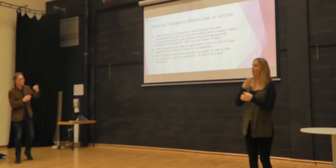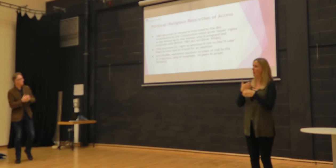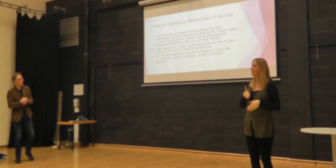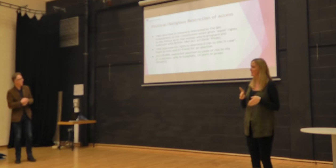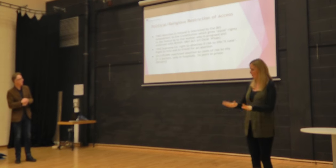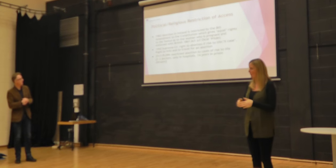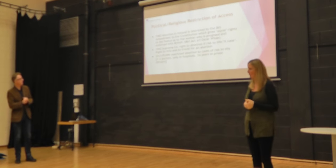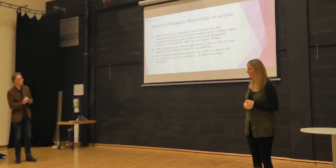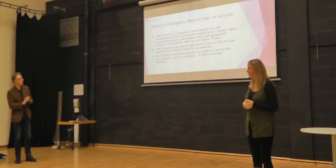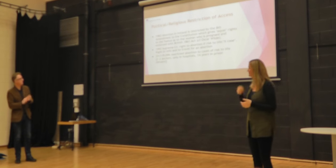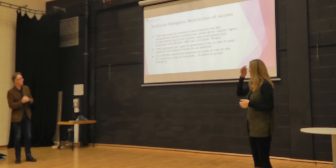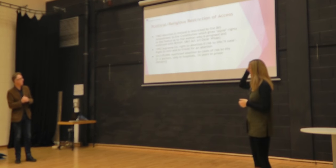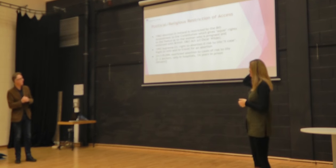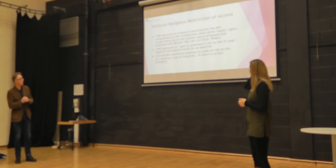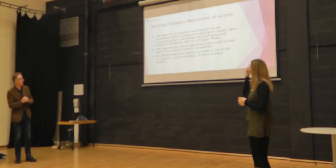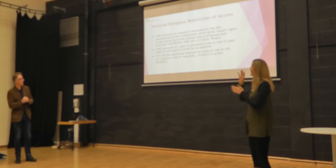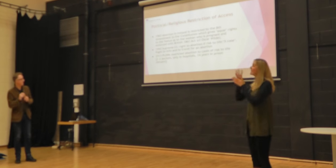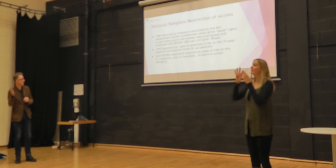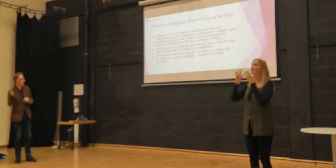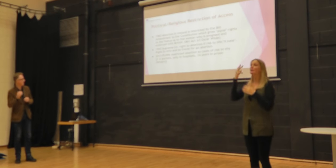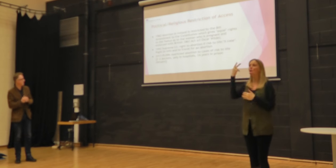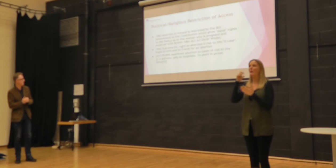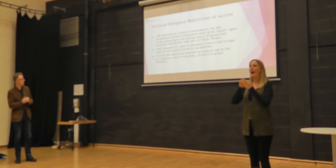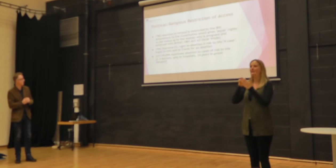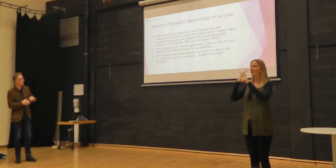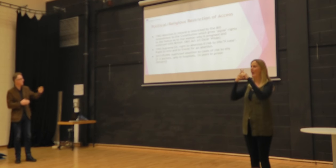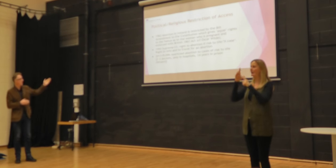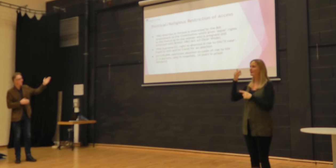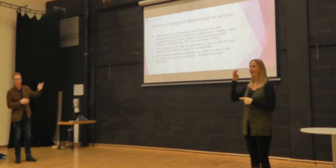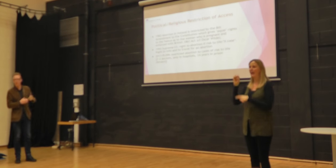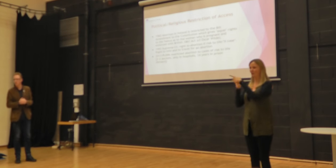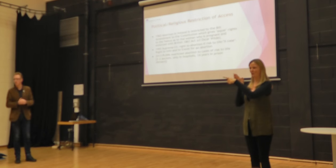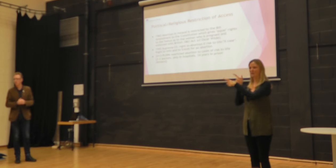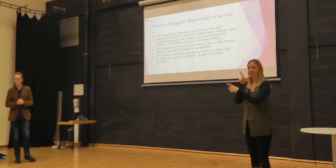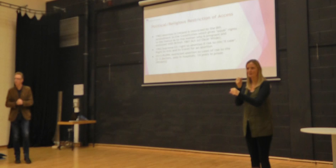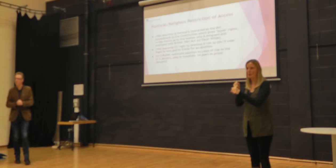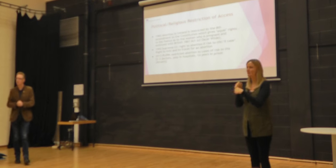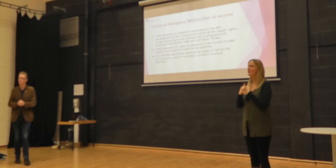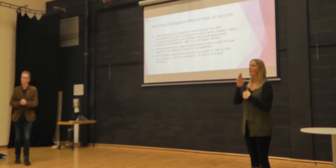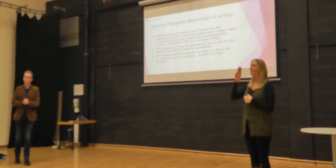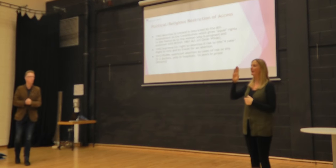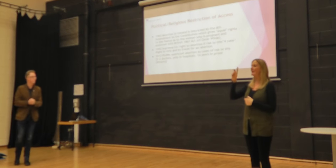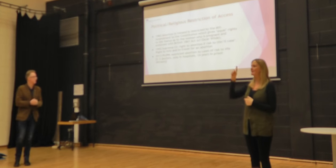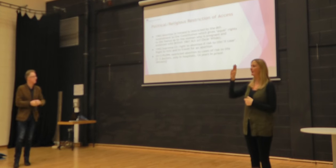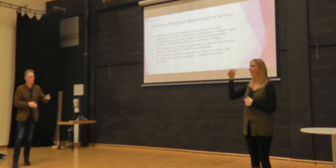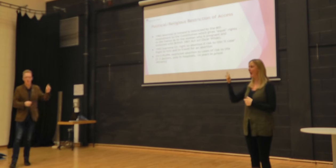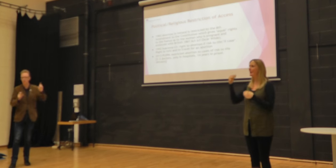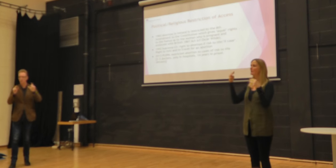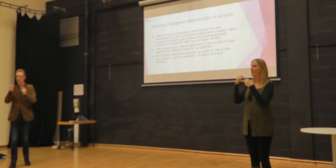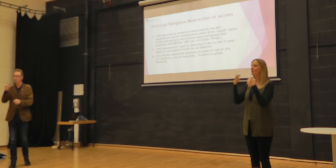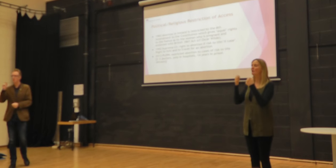The 1992, the Supreme Court X case Claire has talked about, the PLDPA, the Protection of Life During